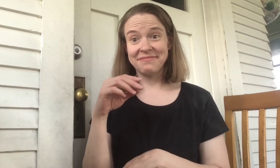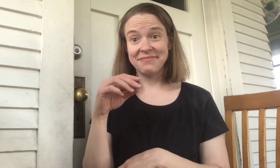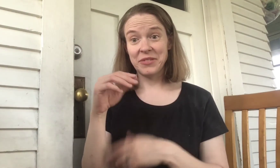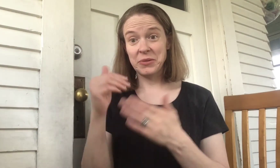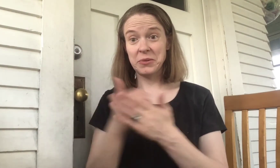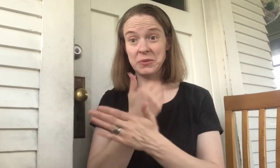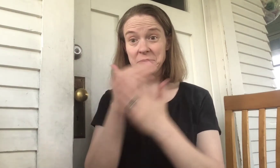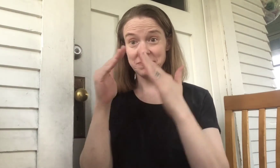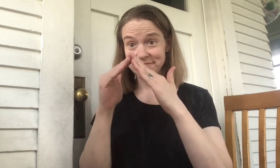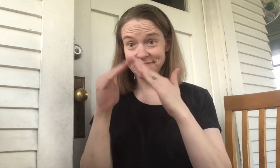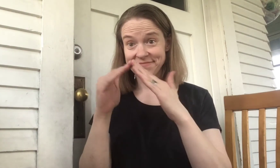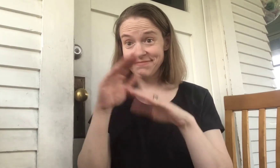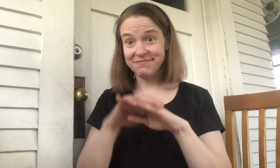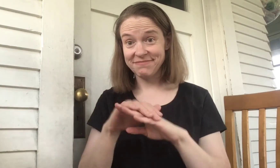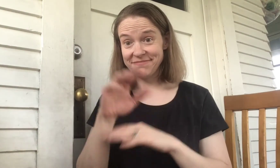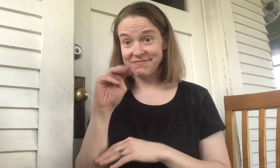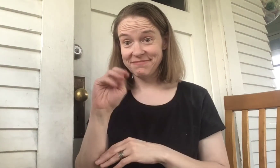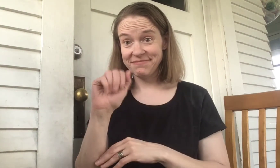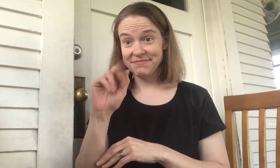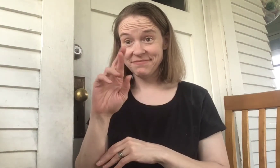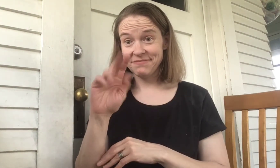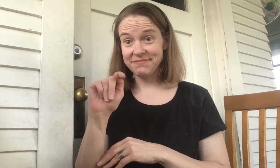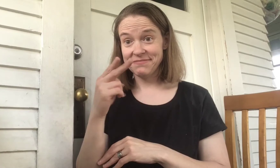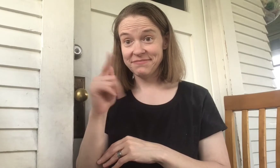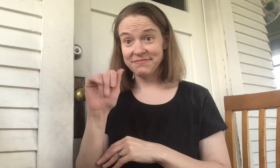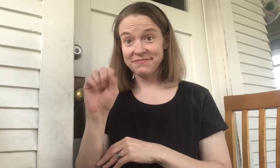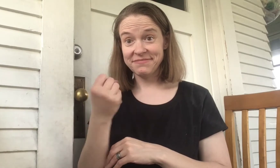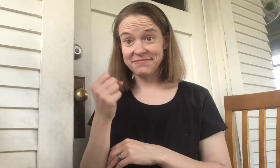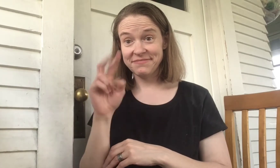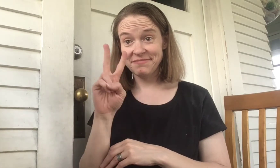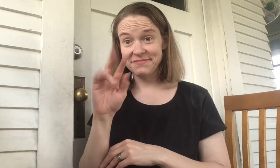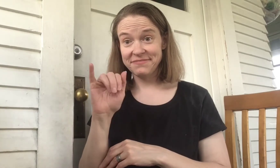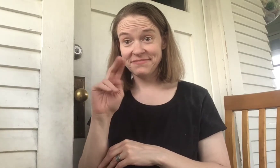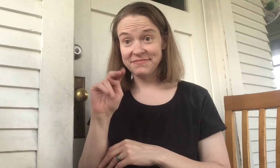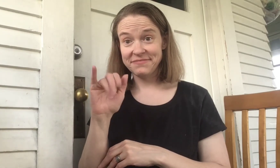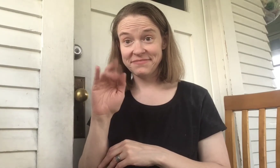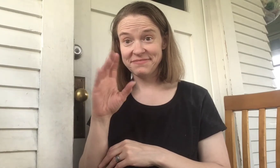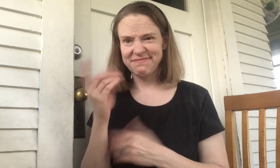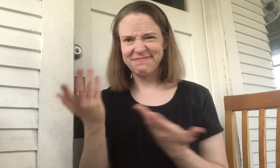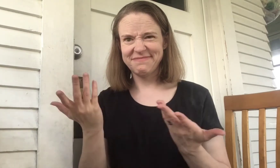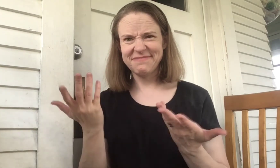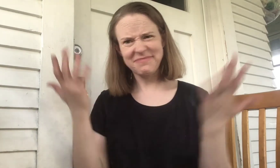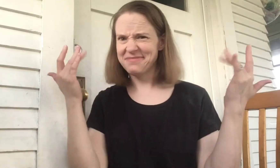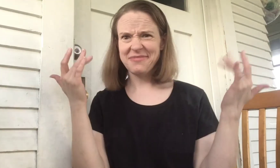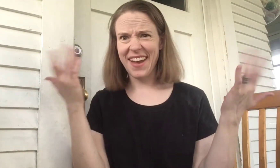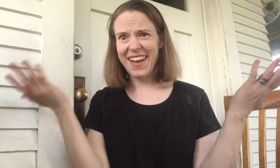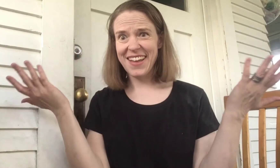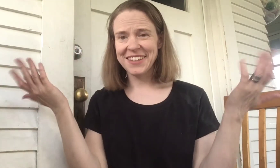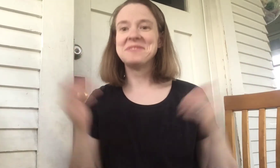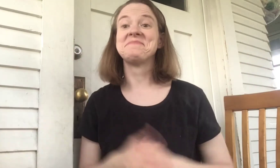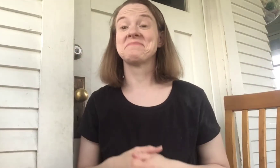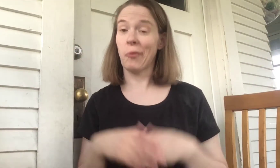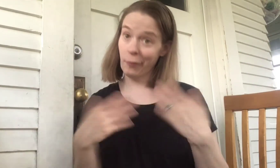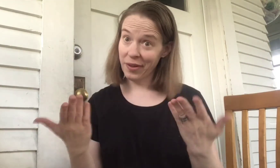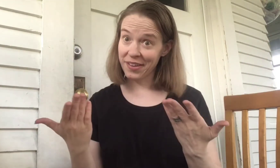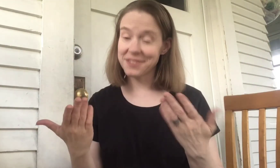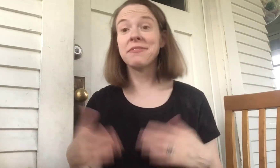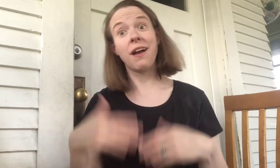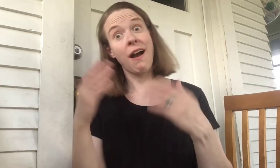Why is this class called New City on Martha's Vineyard? What for?